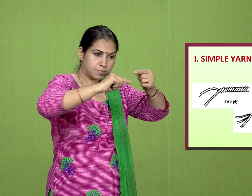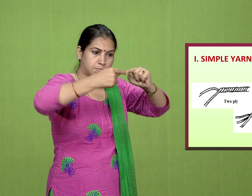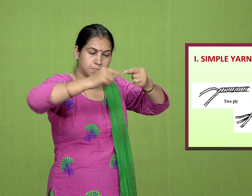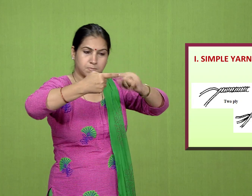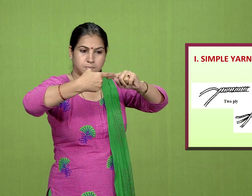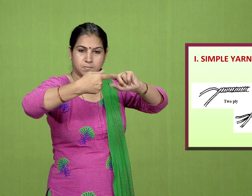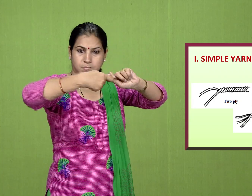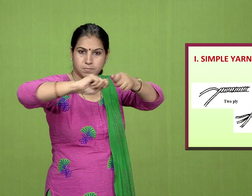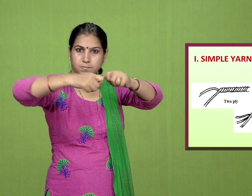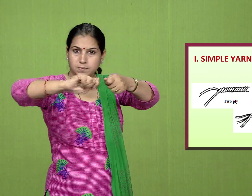together.